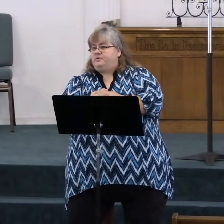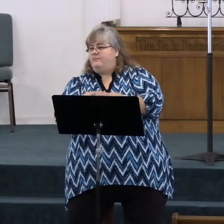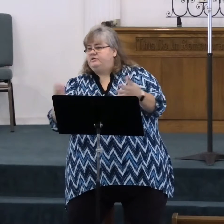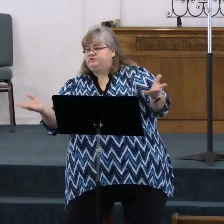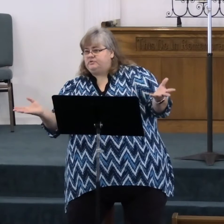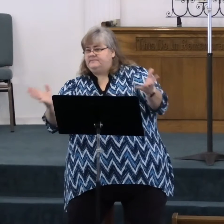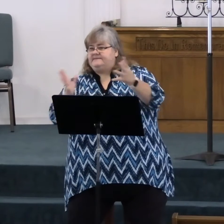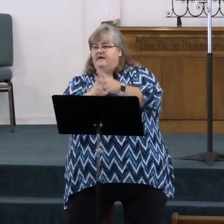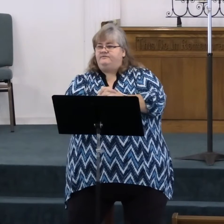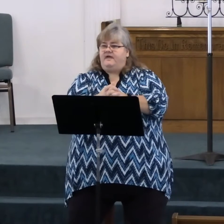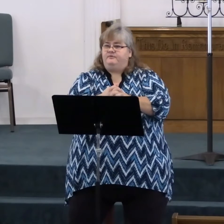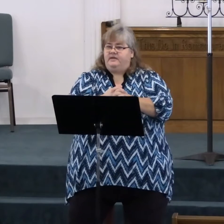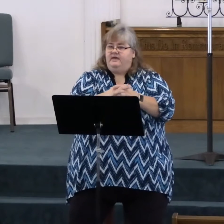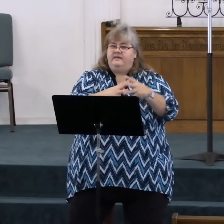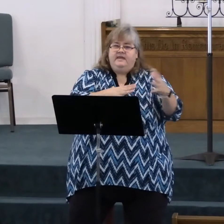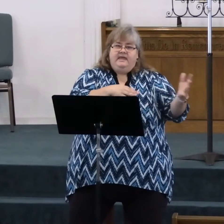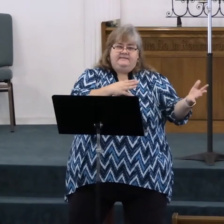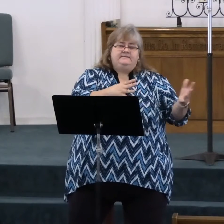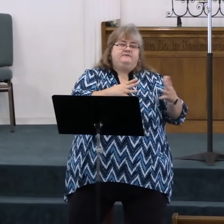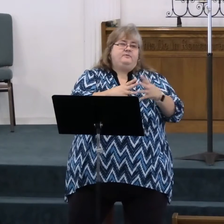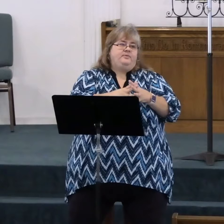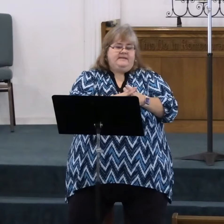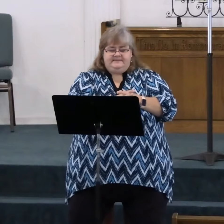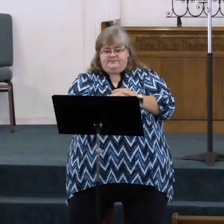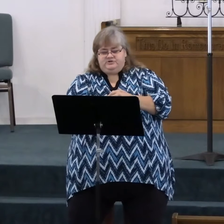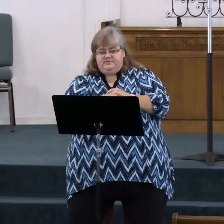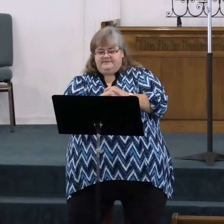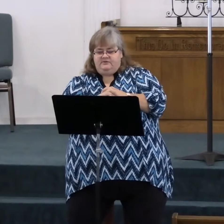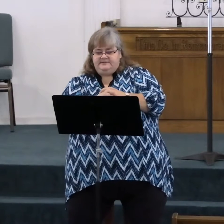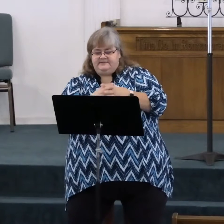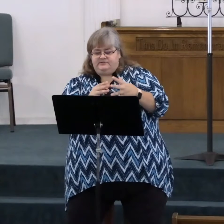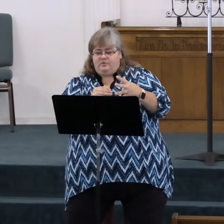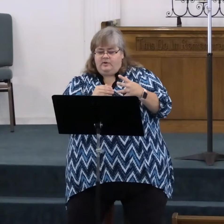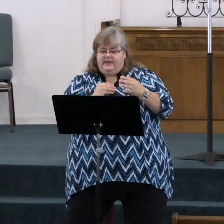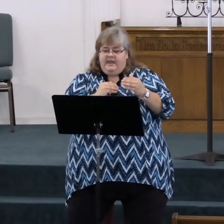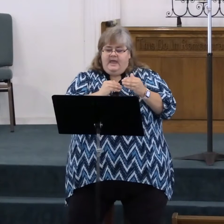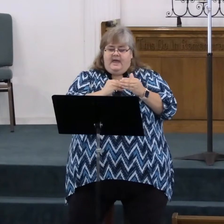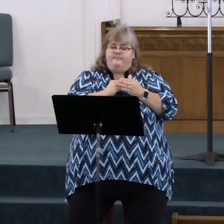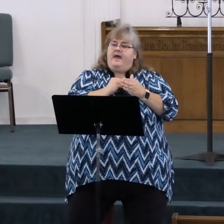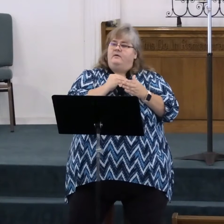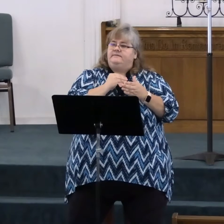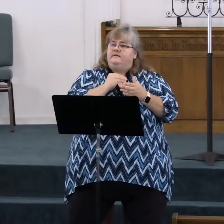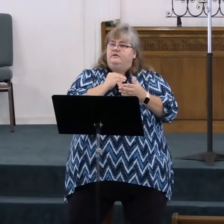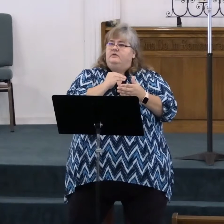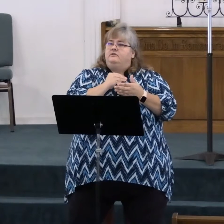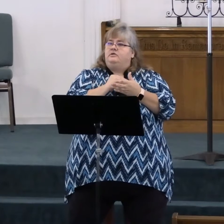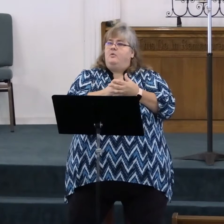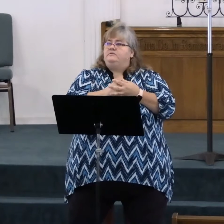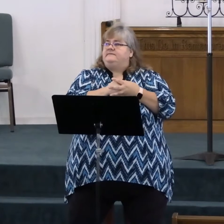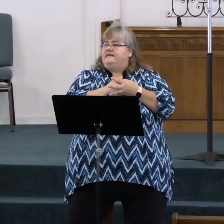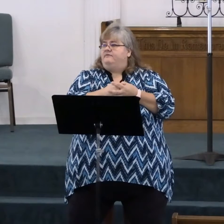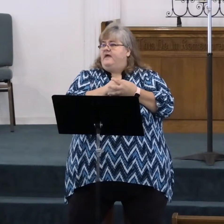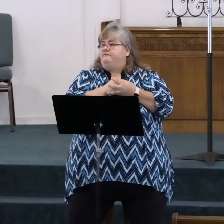gone mission trips to South Africa and to different places. But she was telling us a story about going to South